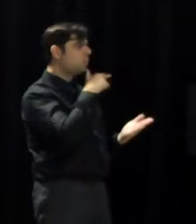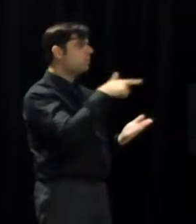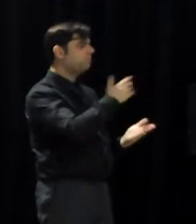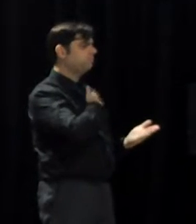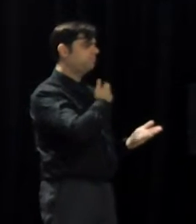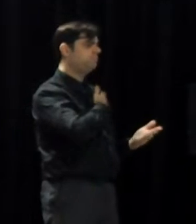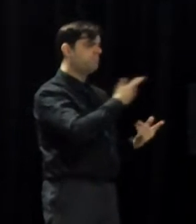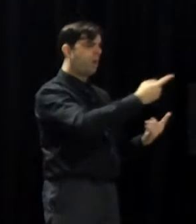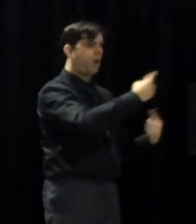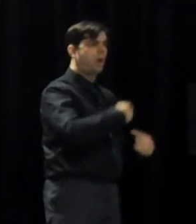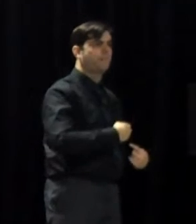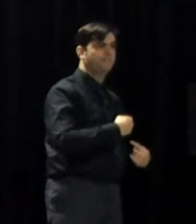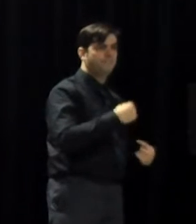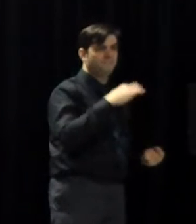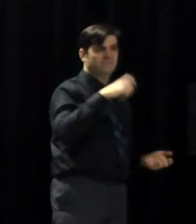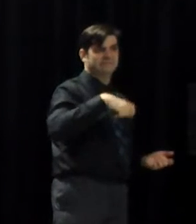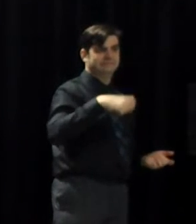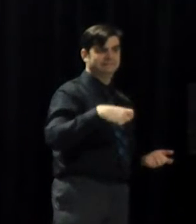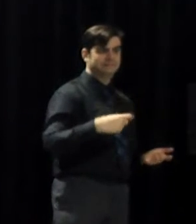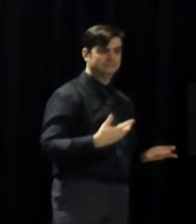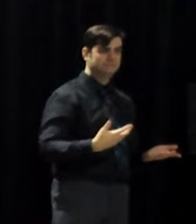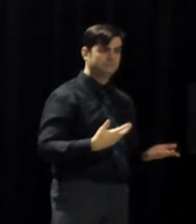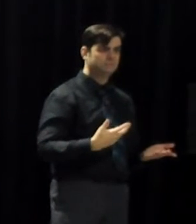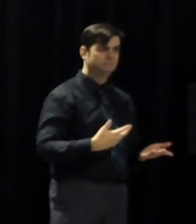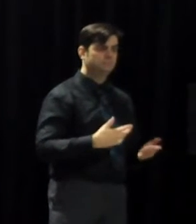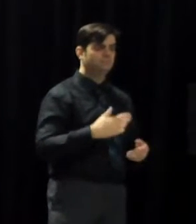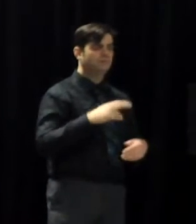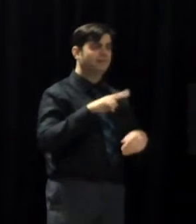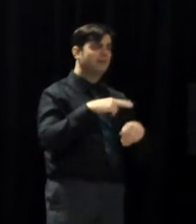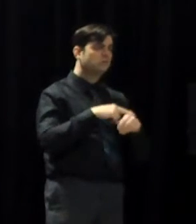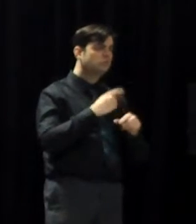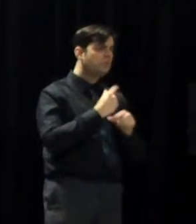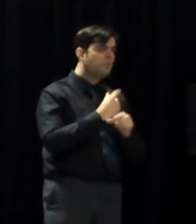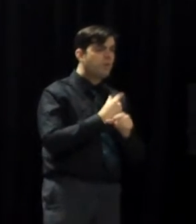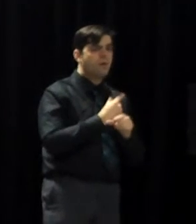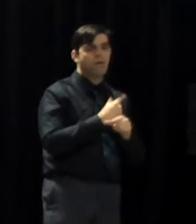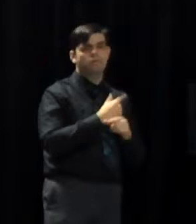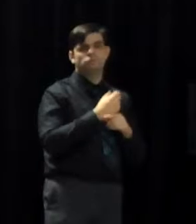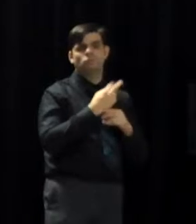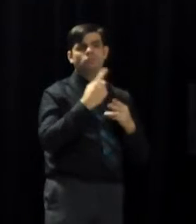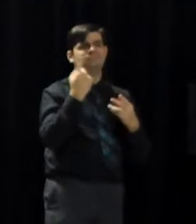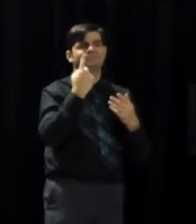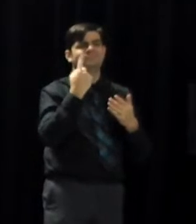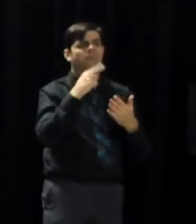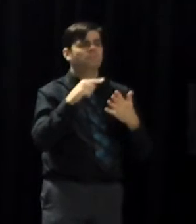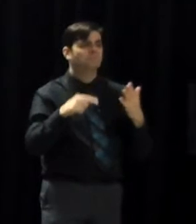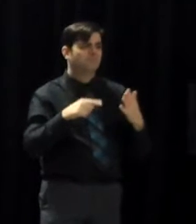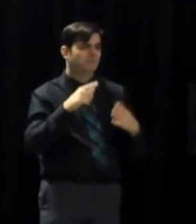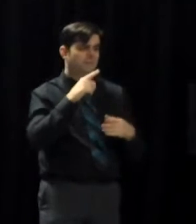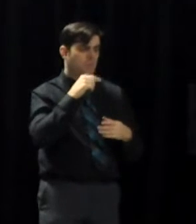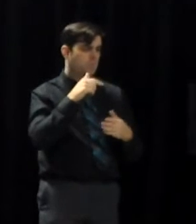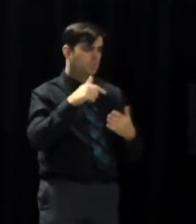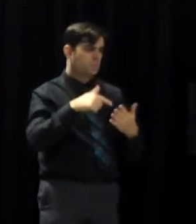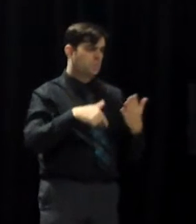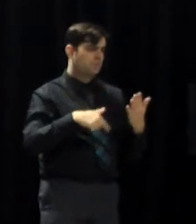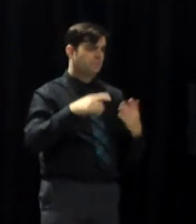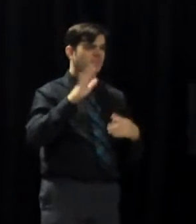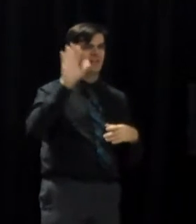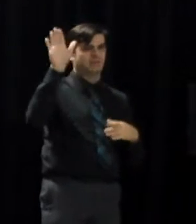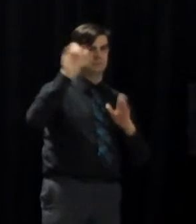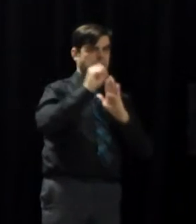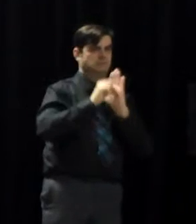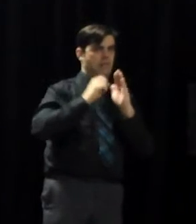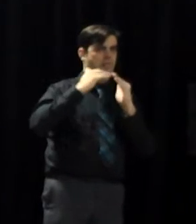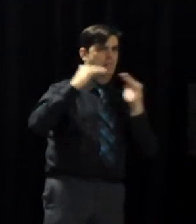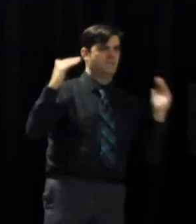that. So I think I think there are some tools in the toolbox at the state level if you get a community that